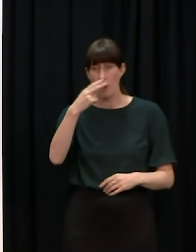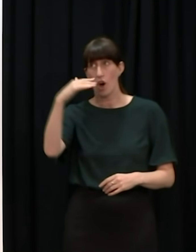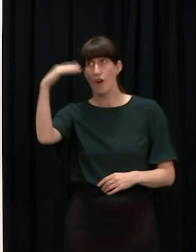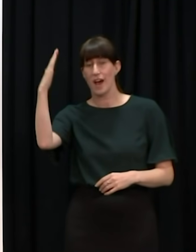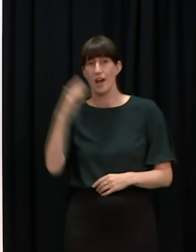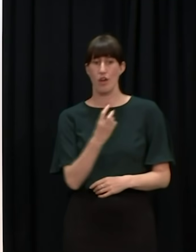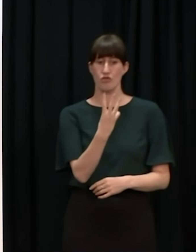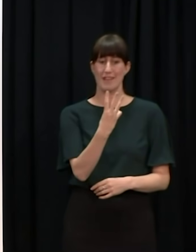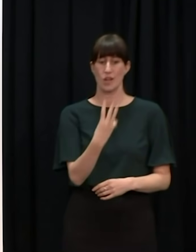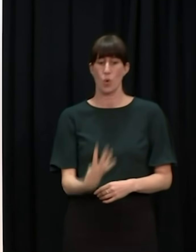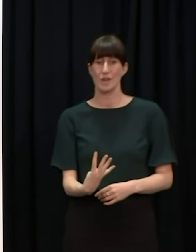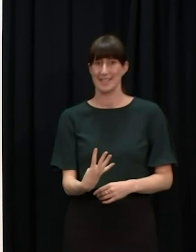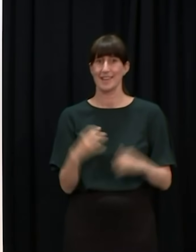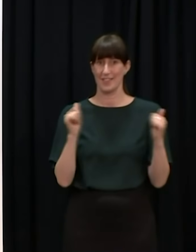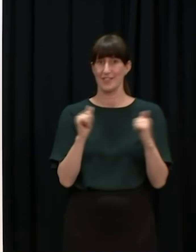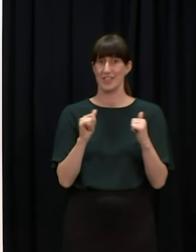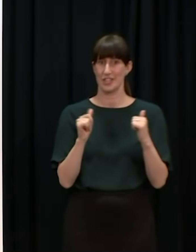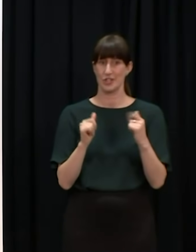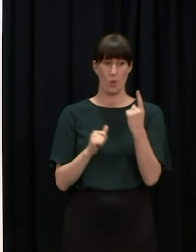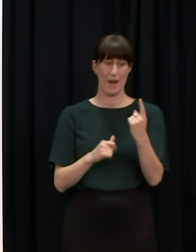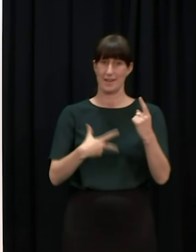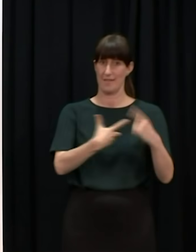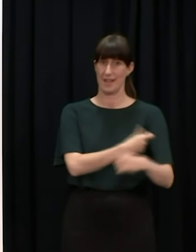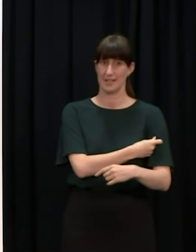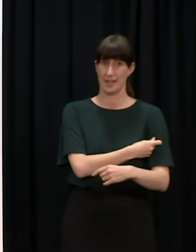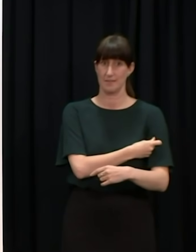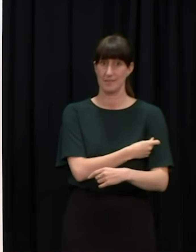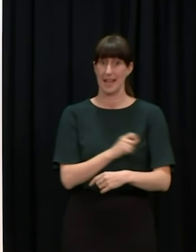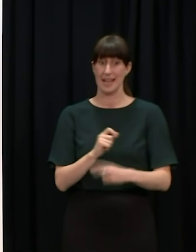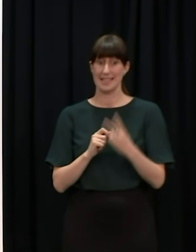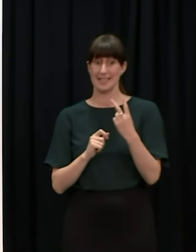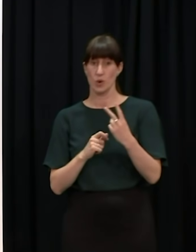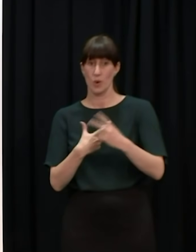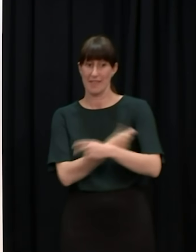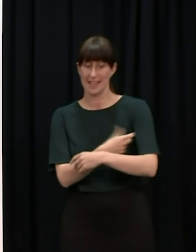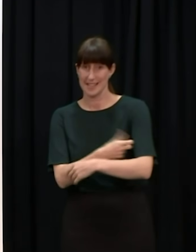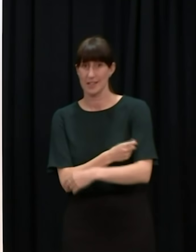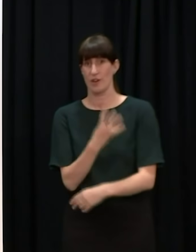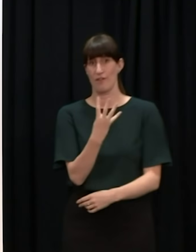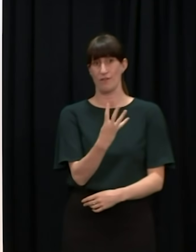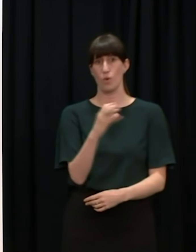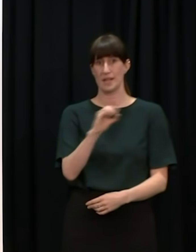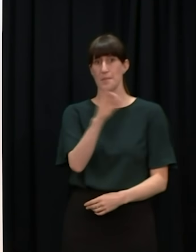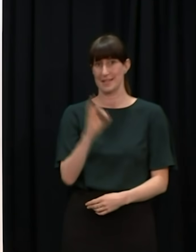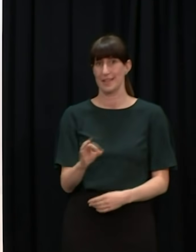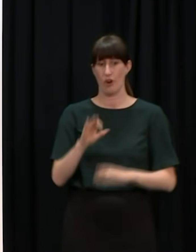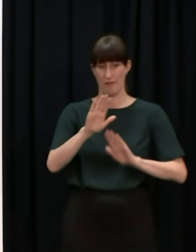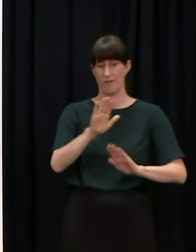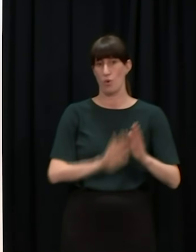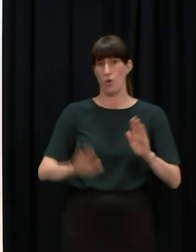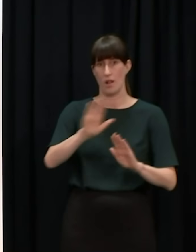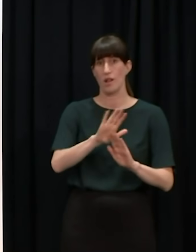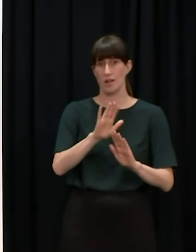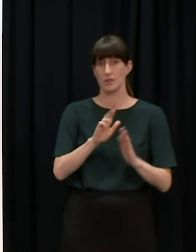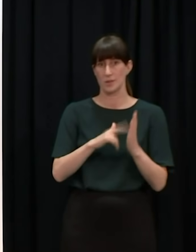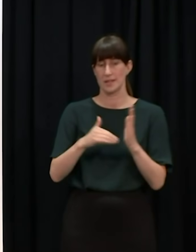plus, have now received their first dose, and 40% have received their second dose and are fully vaccinated. To bore into those